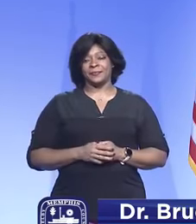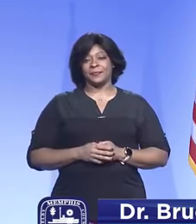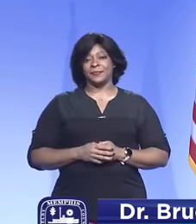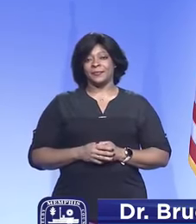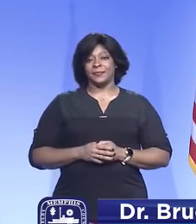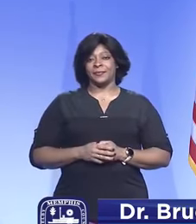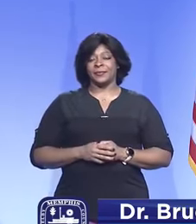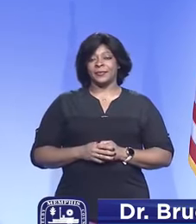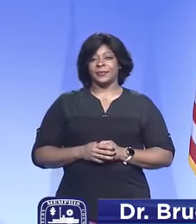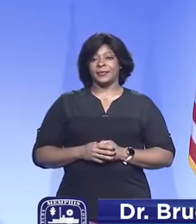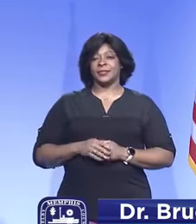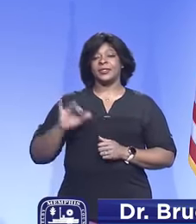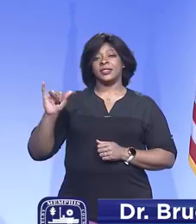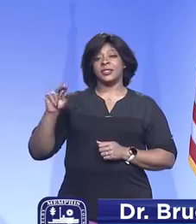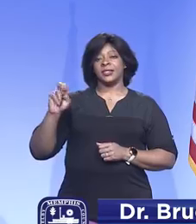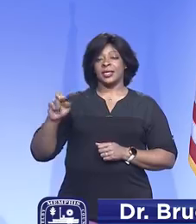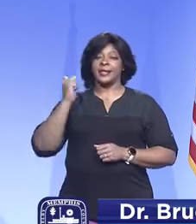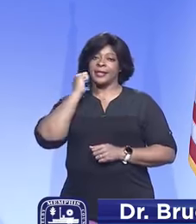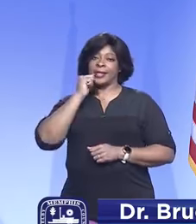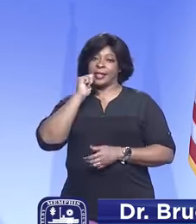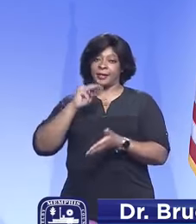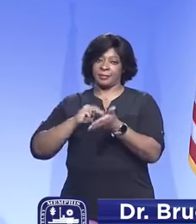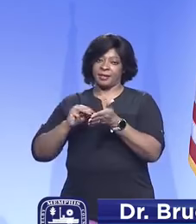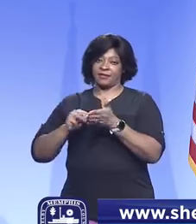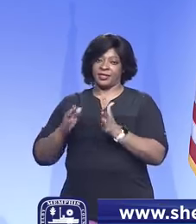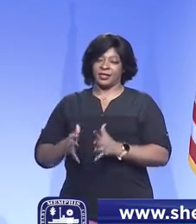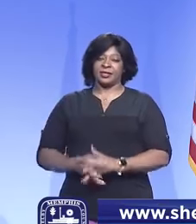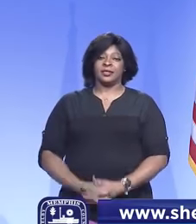Jane Roberts, Daily Memphian.